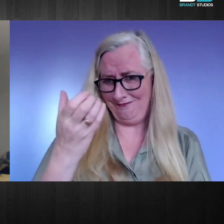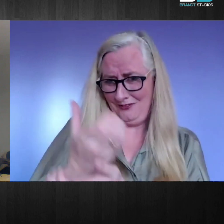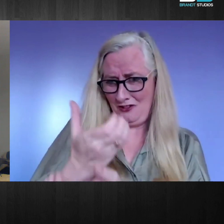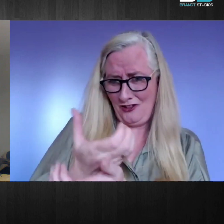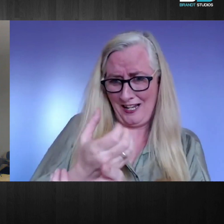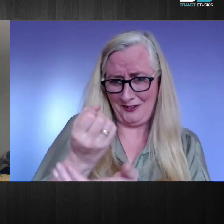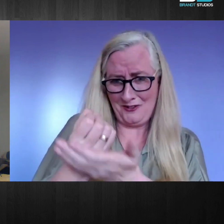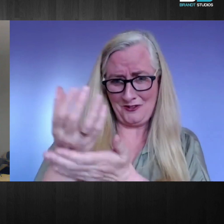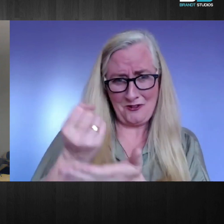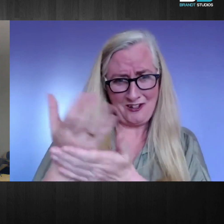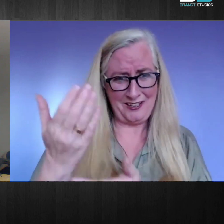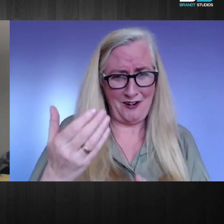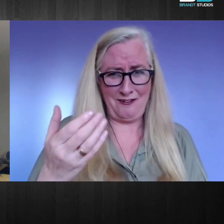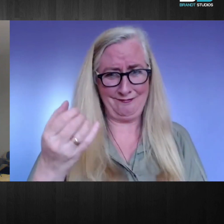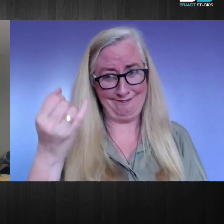like